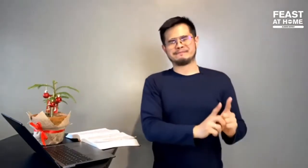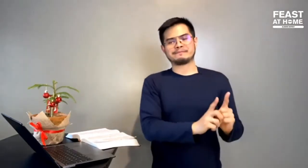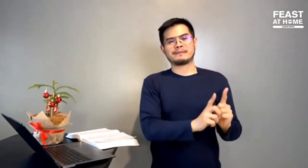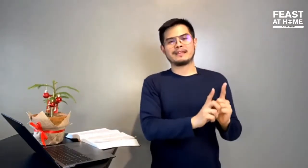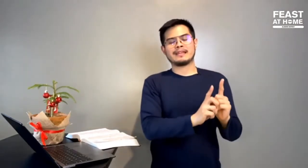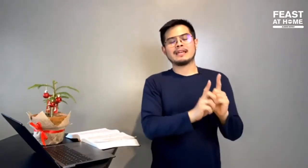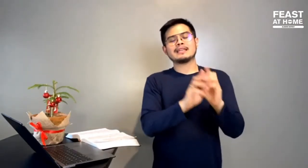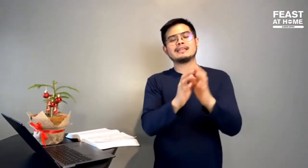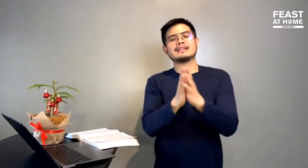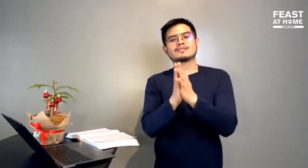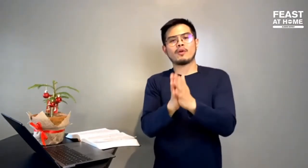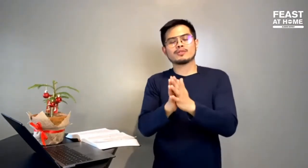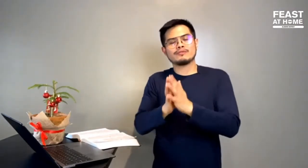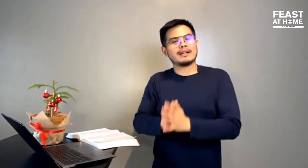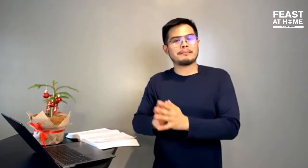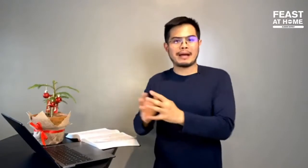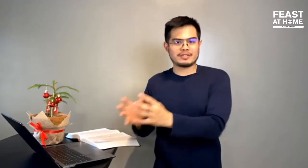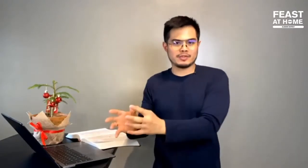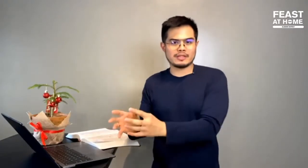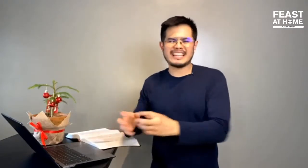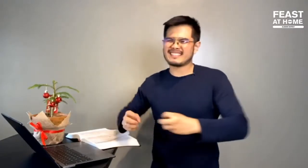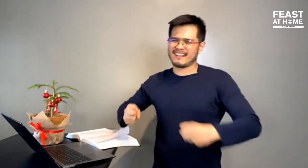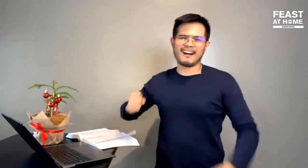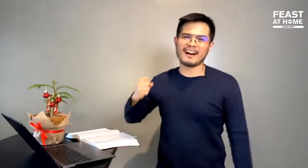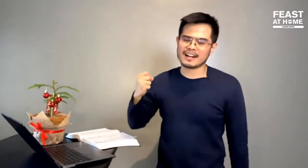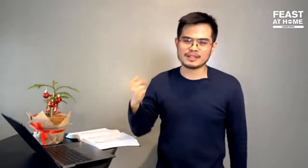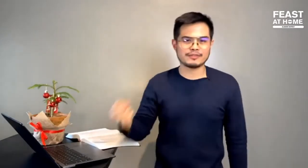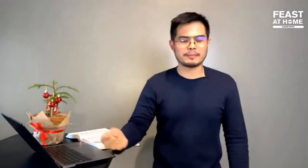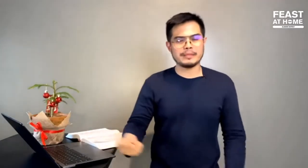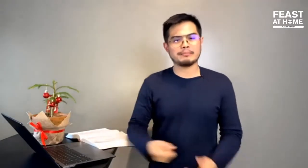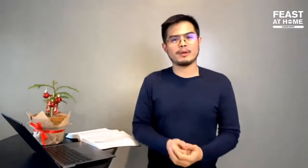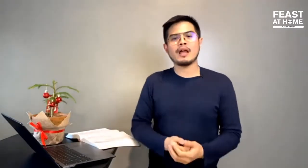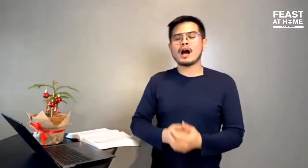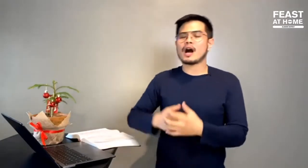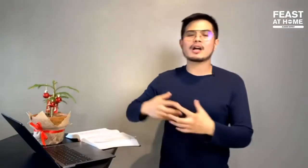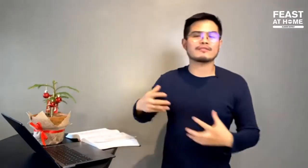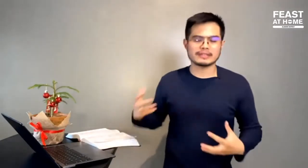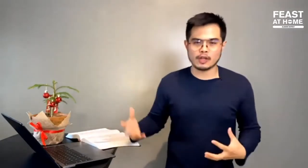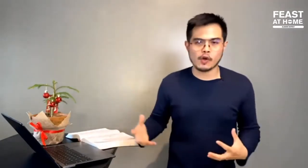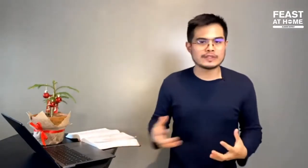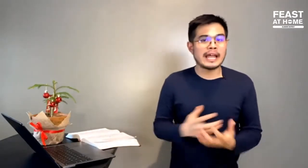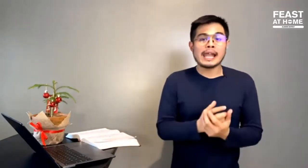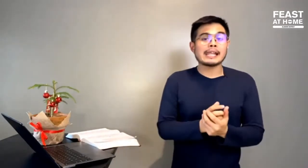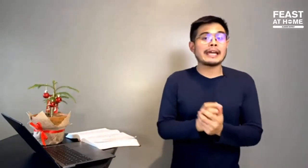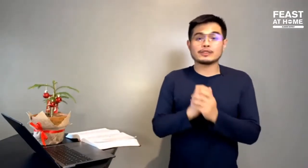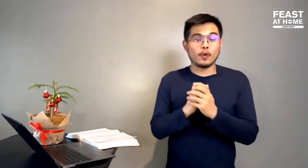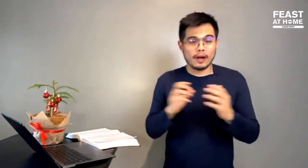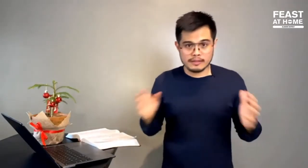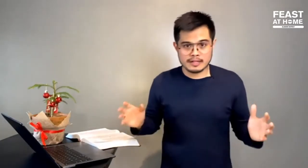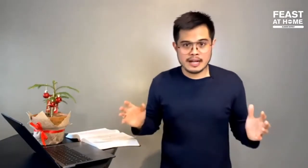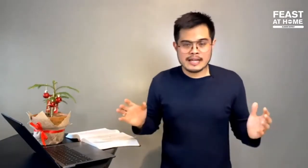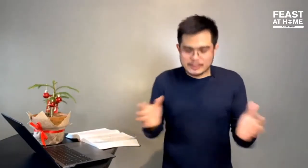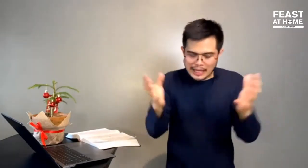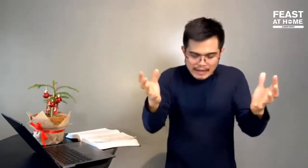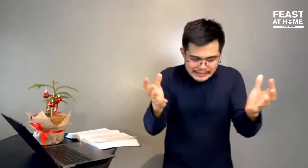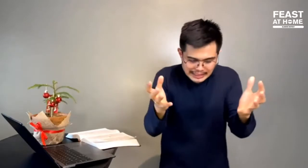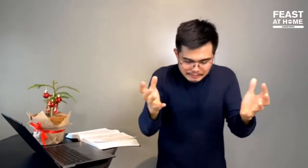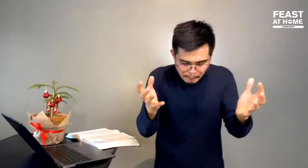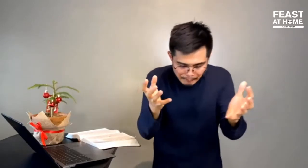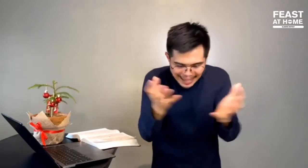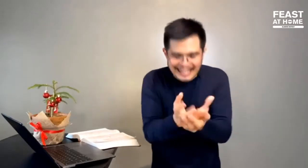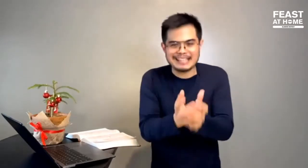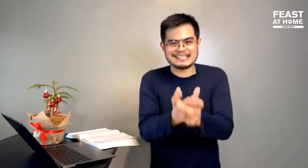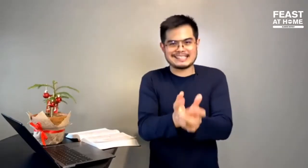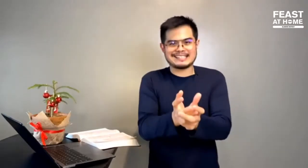time, he is also very pastoral. He has a heart for people, a heart for the lost like no other. And so having